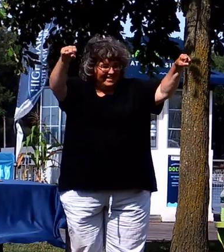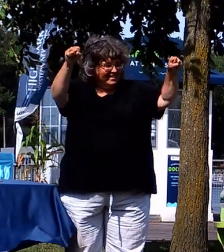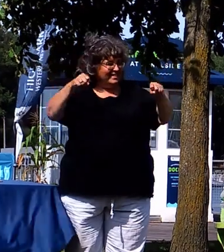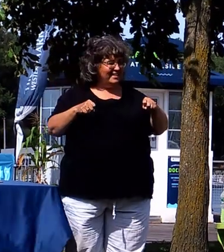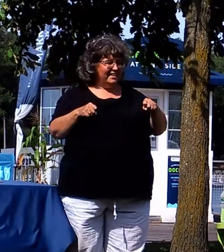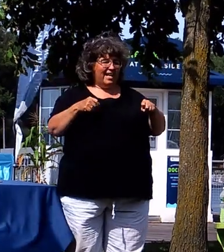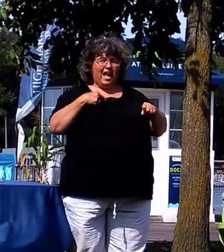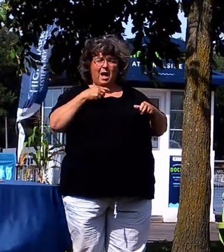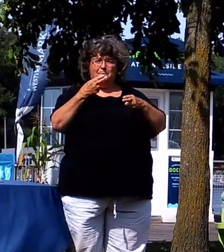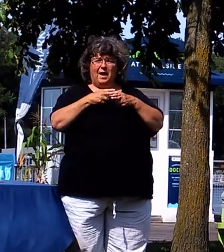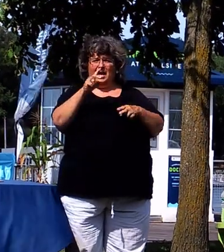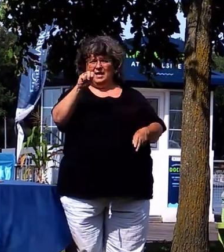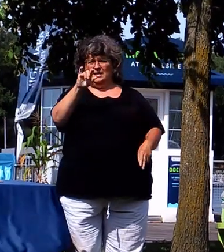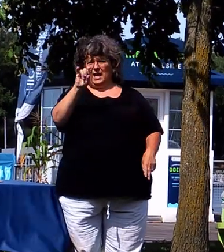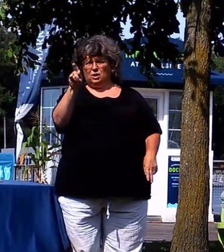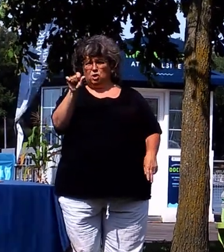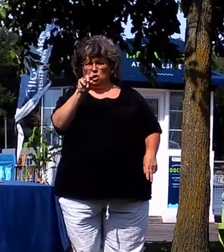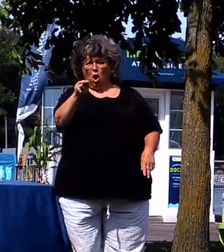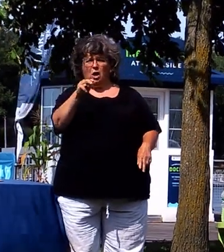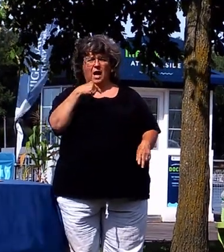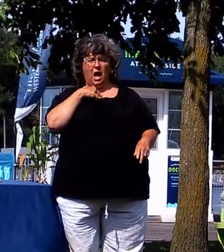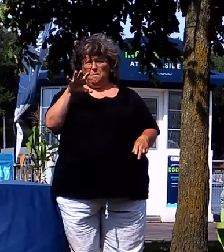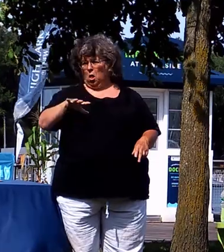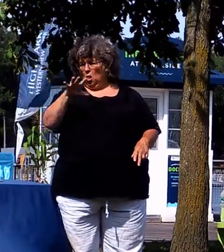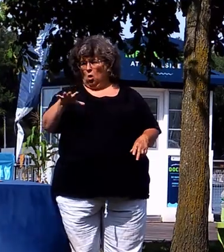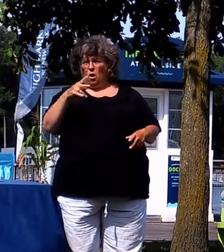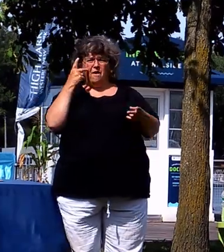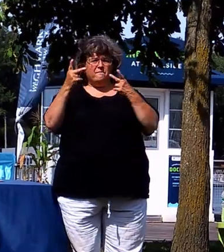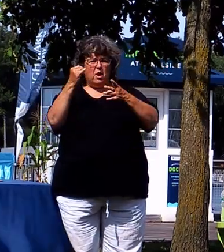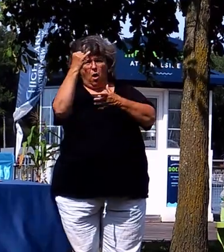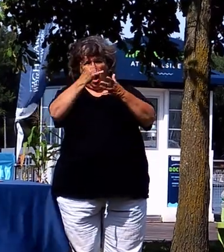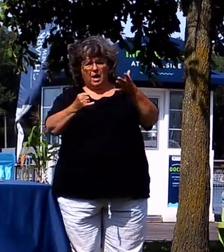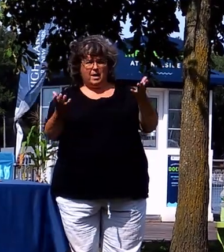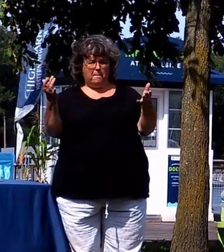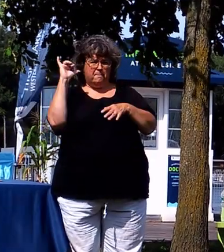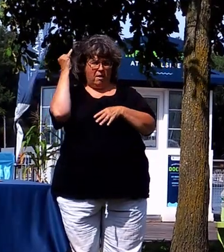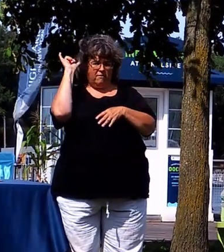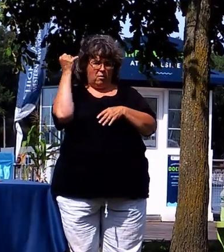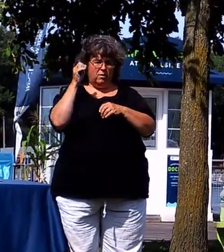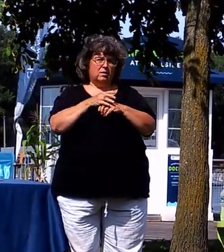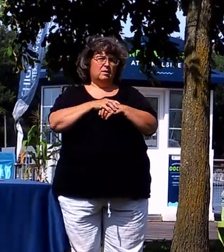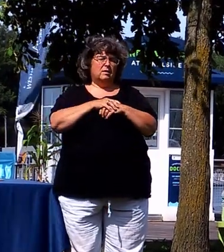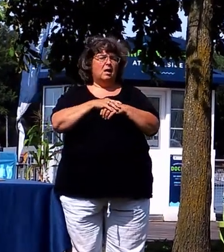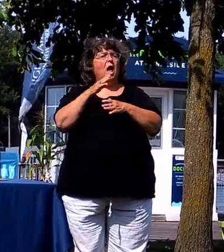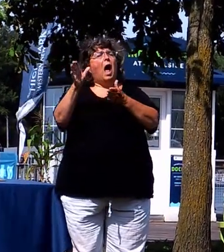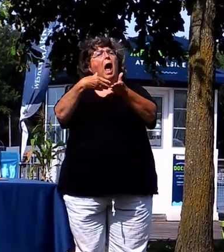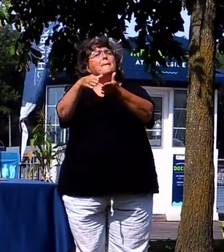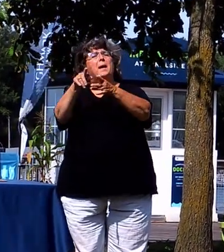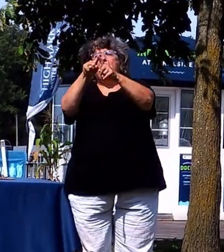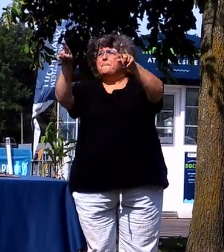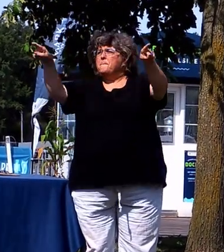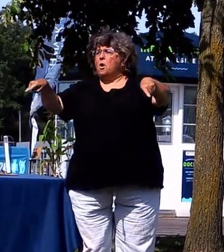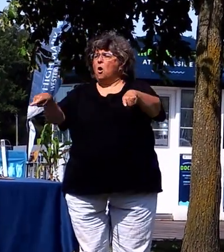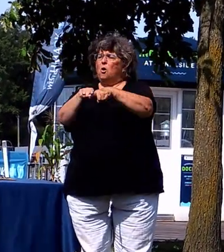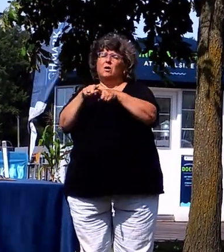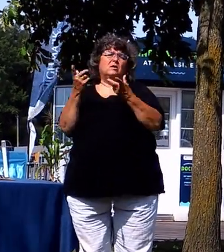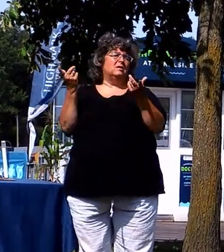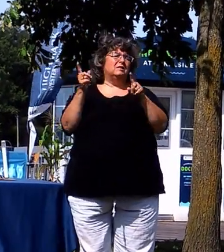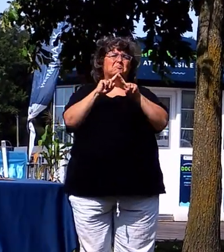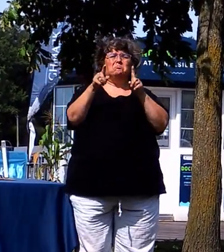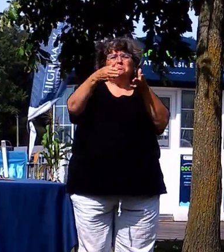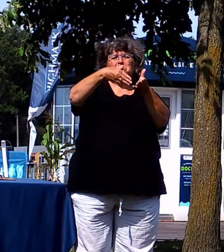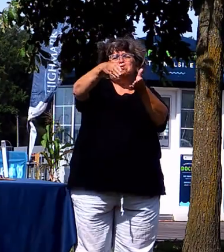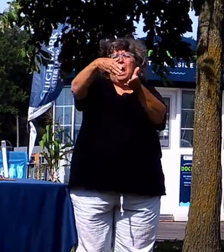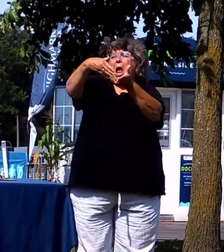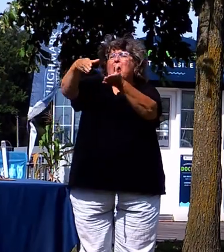Okay, as mentioned, my name is Tyshawn. I am a local visual artist here in Buffalo. I paint murals, I paint canvases, I paint